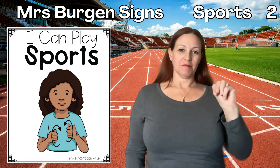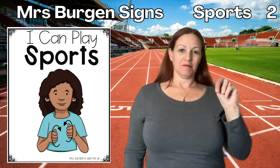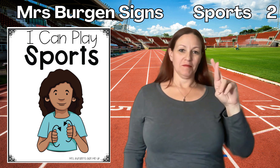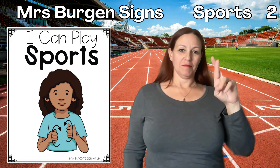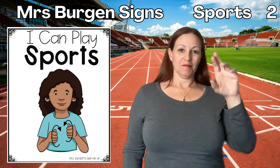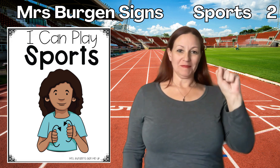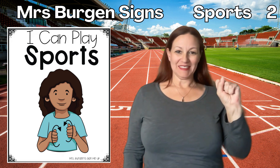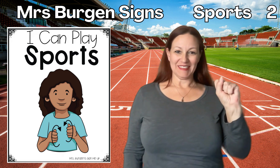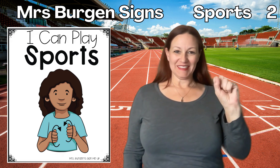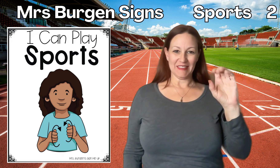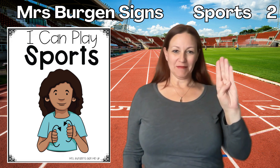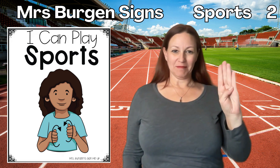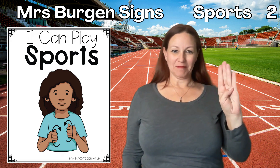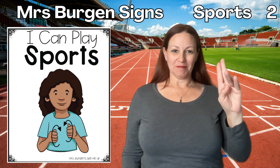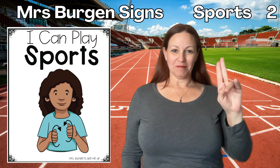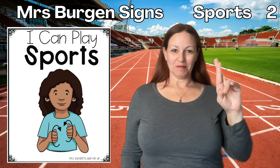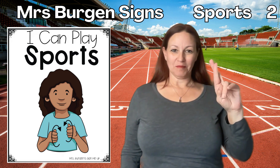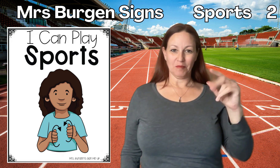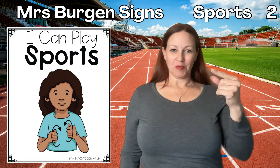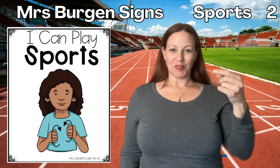My name is Mrs. Bergen.